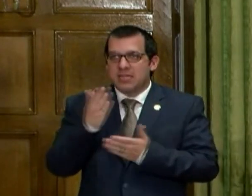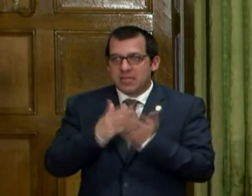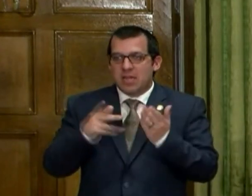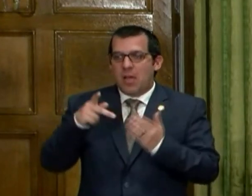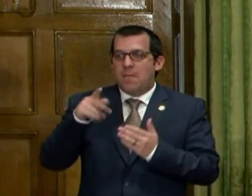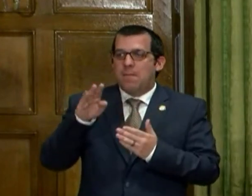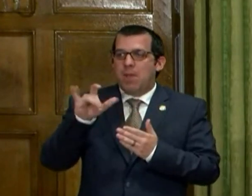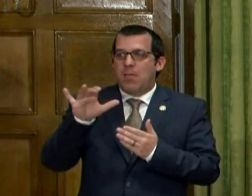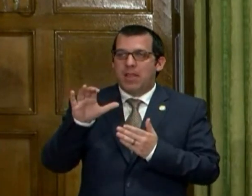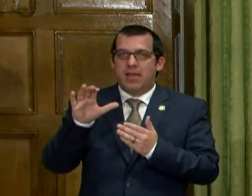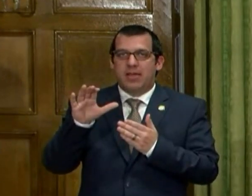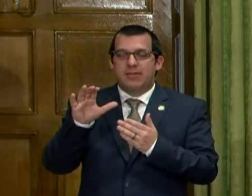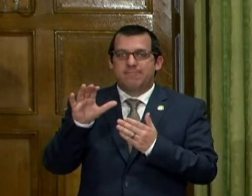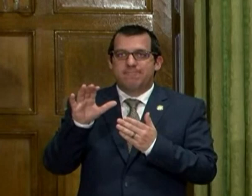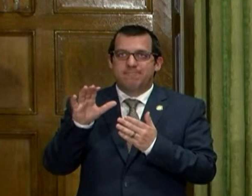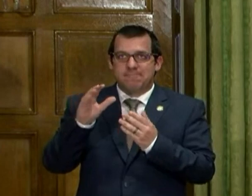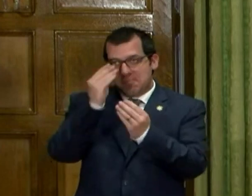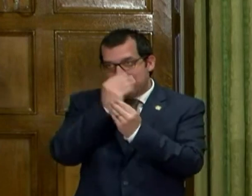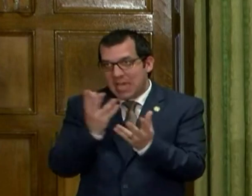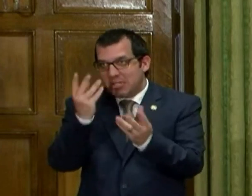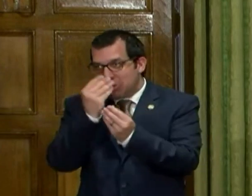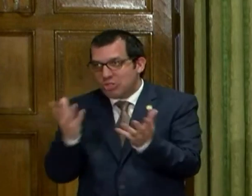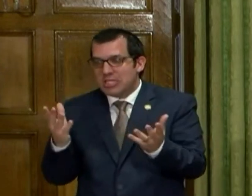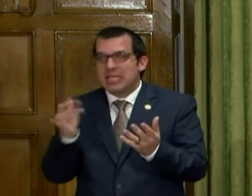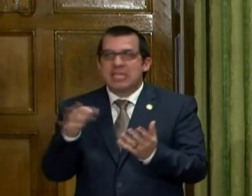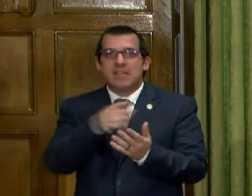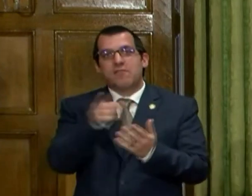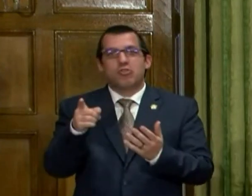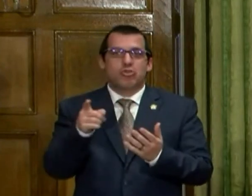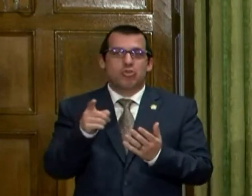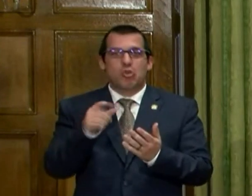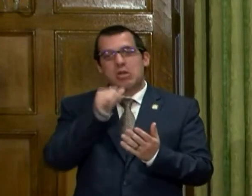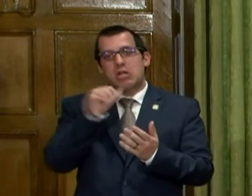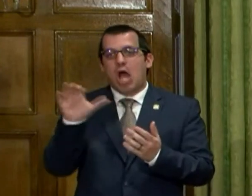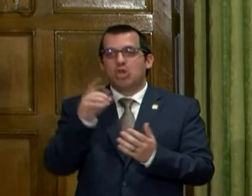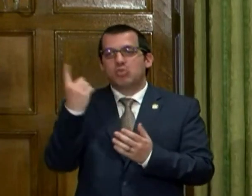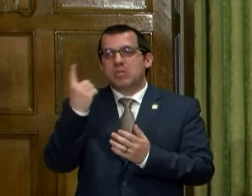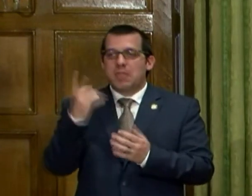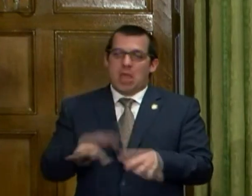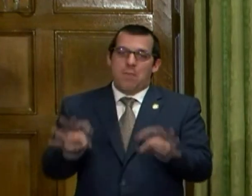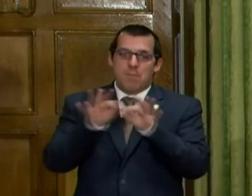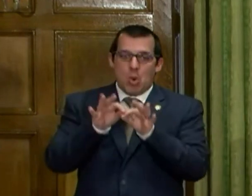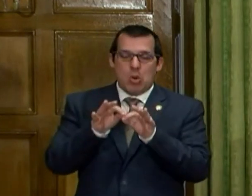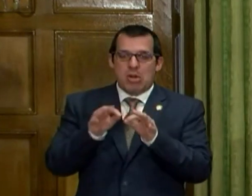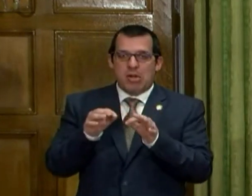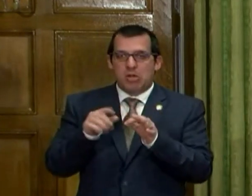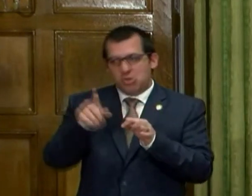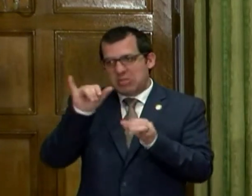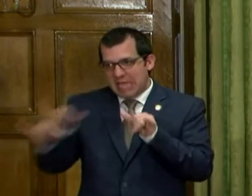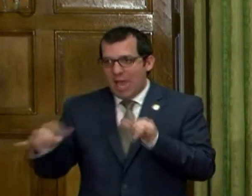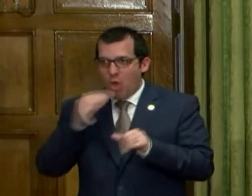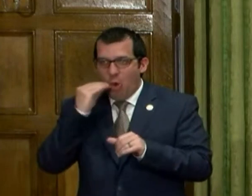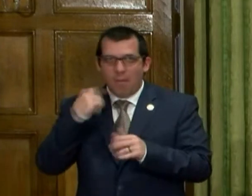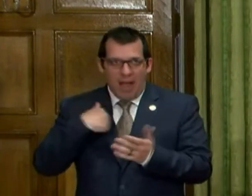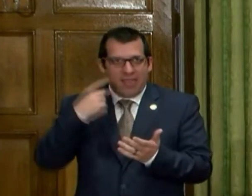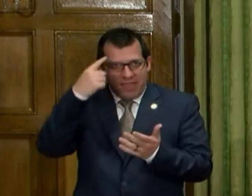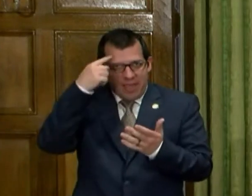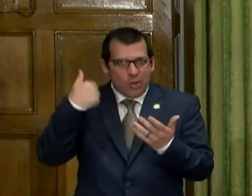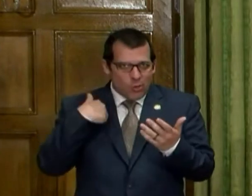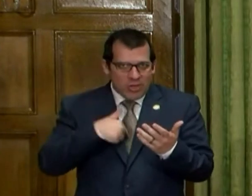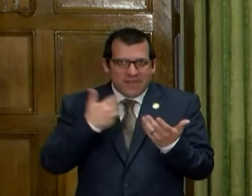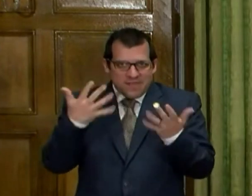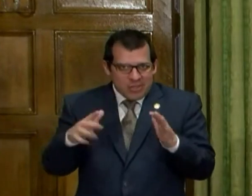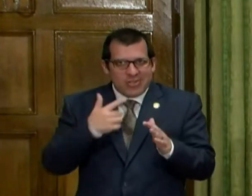public messaging that, if you're not doing something important, you need to stay home. I think we've conveyed that. I think we